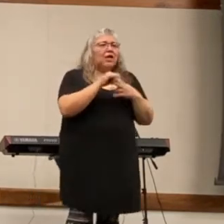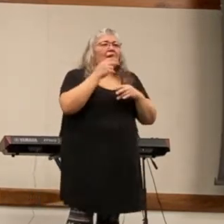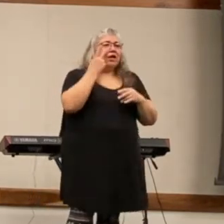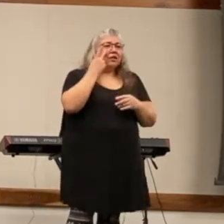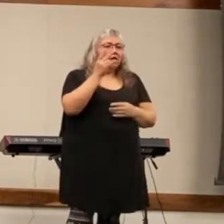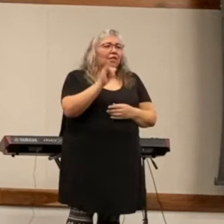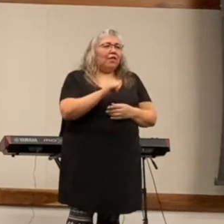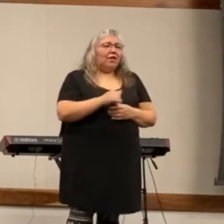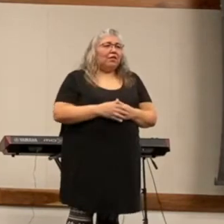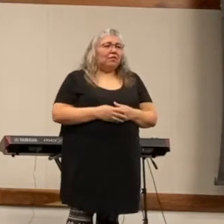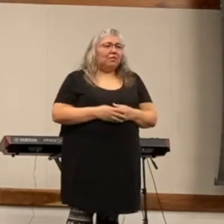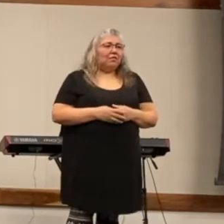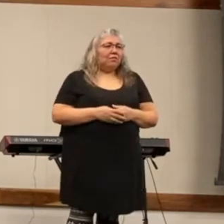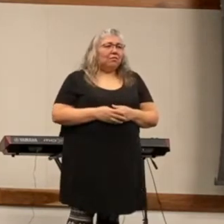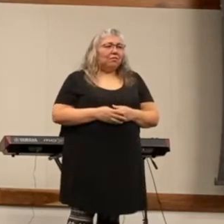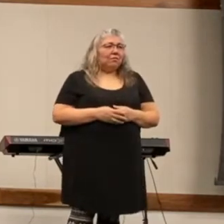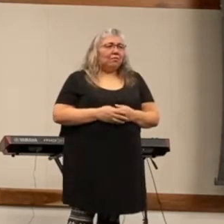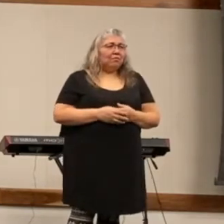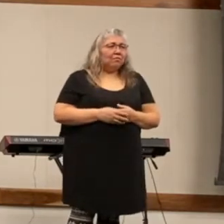that.